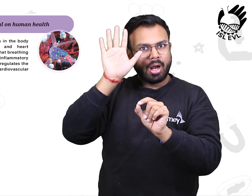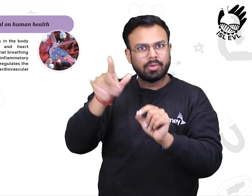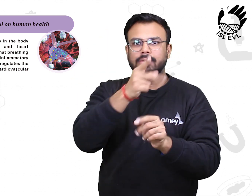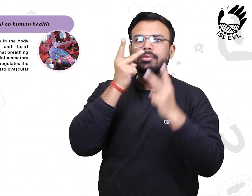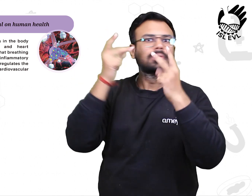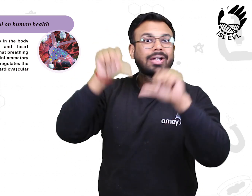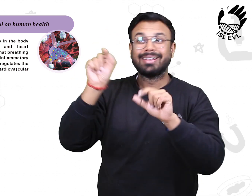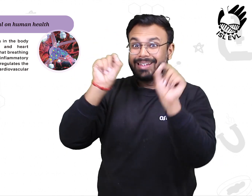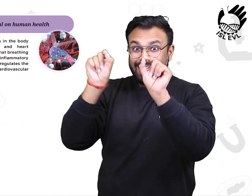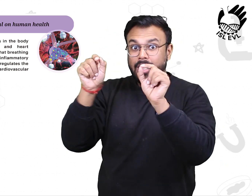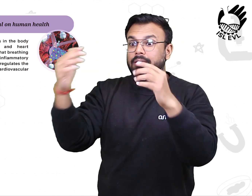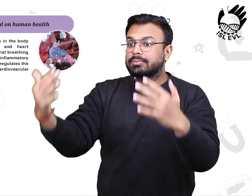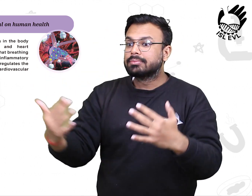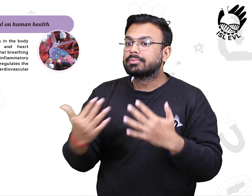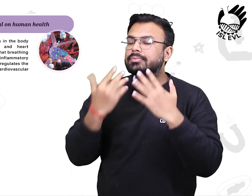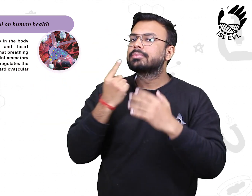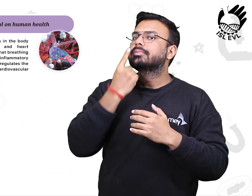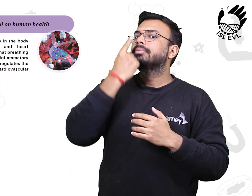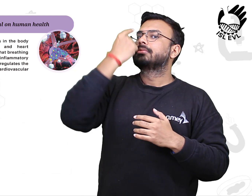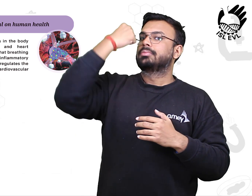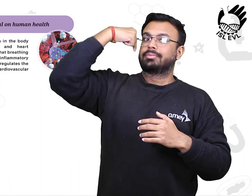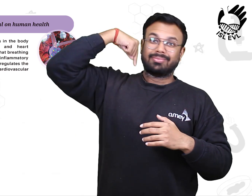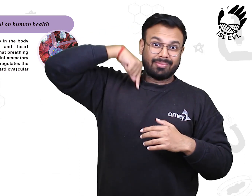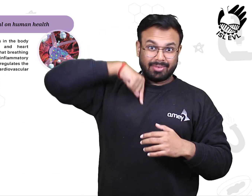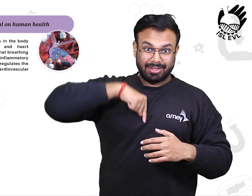a general inflammatory response and